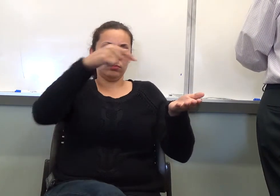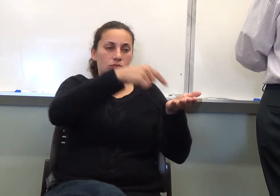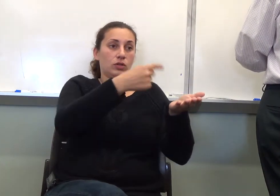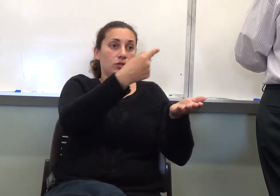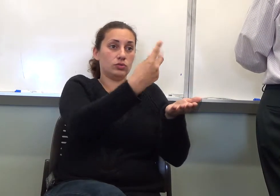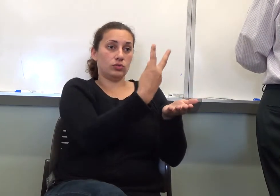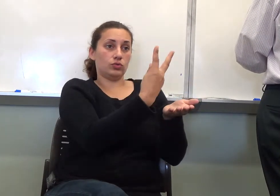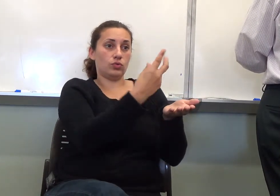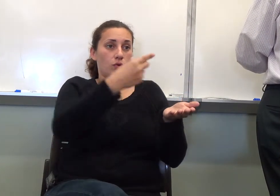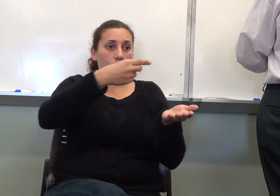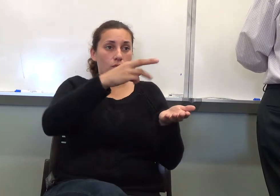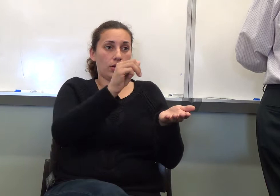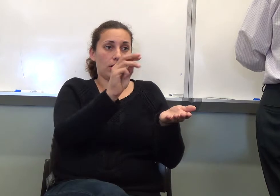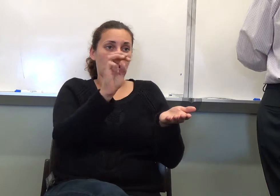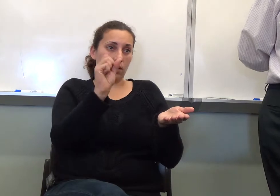gold dust on. I sprinkle it on.